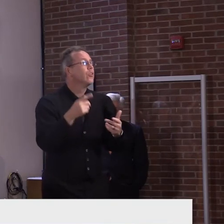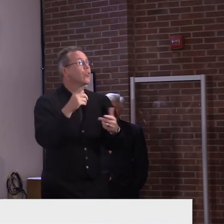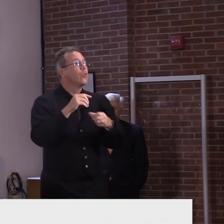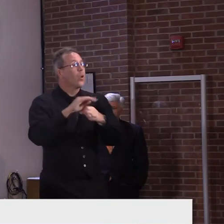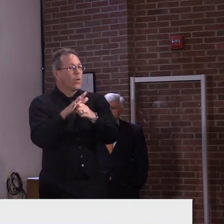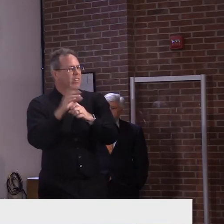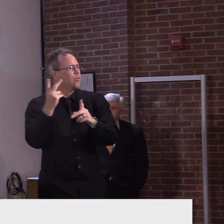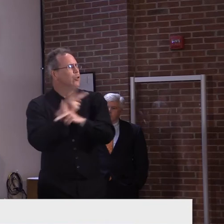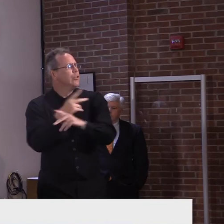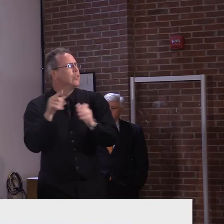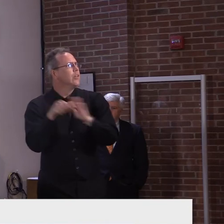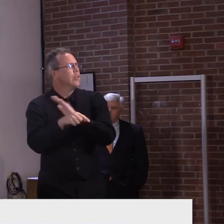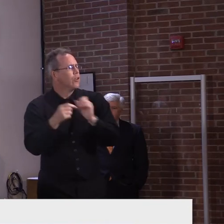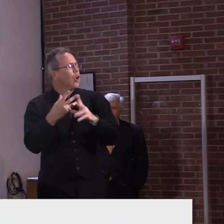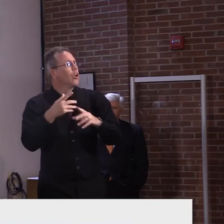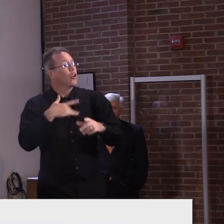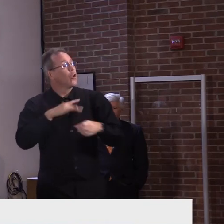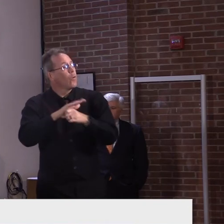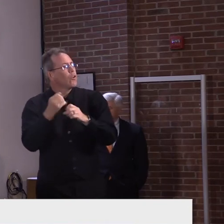Okay, thank you.